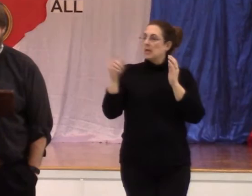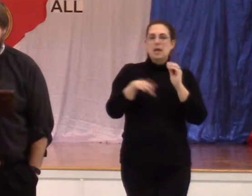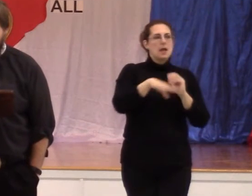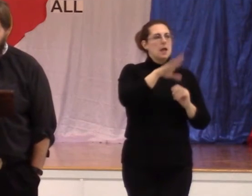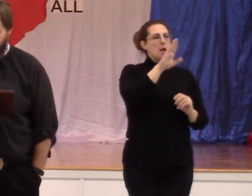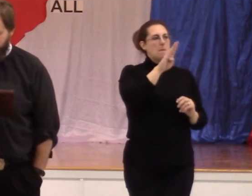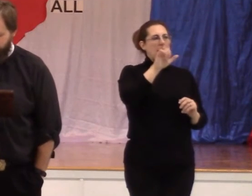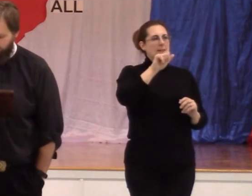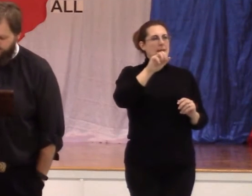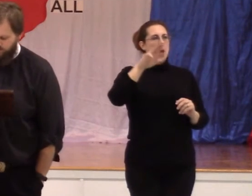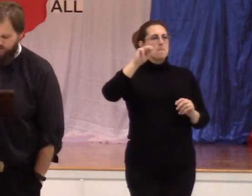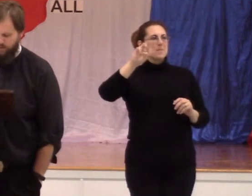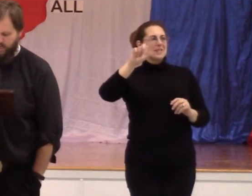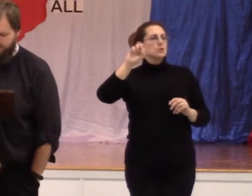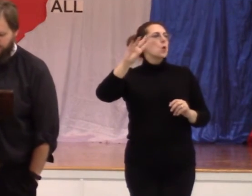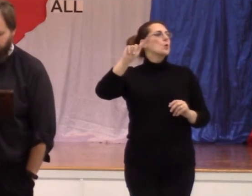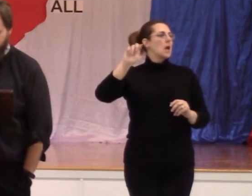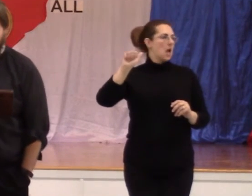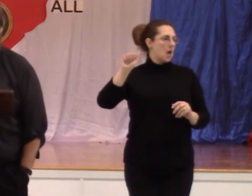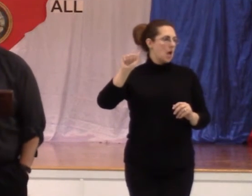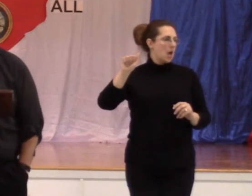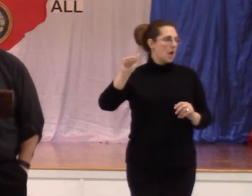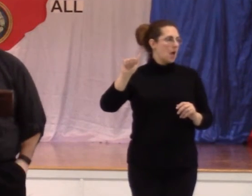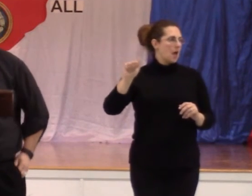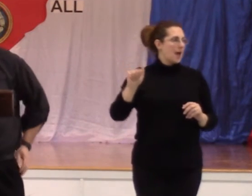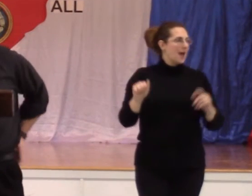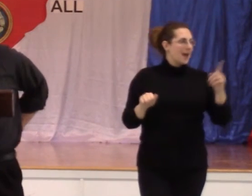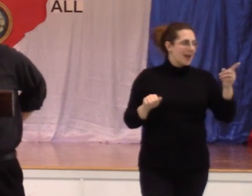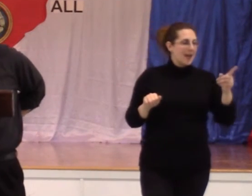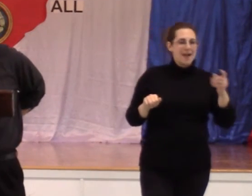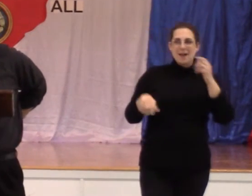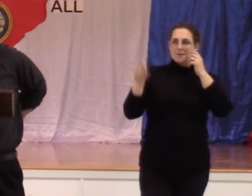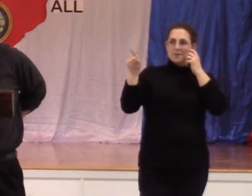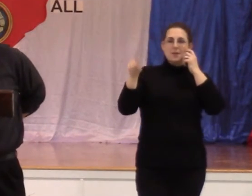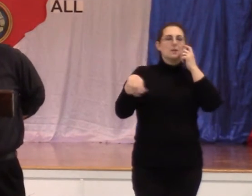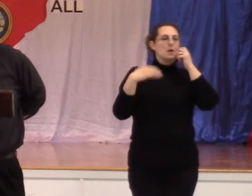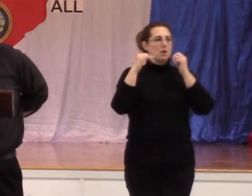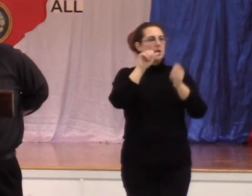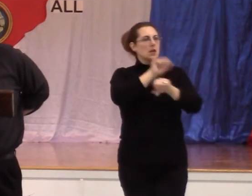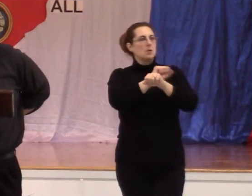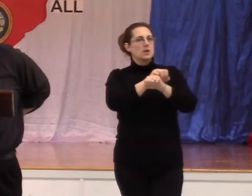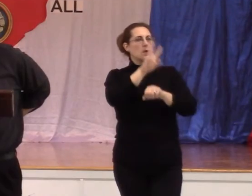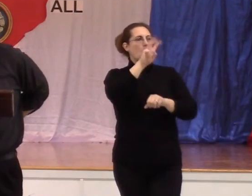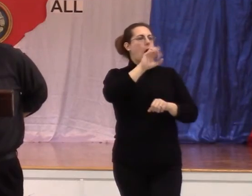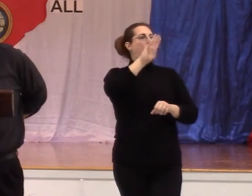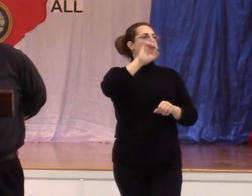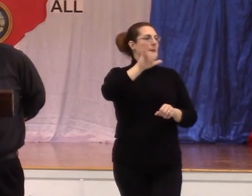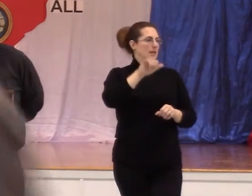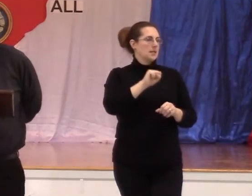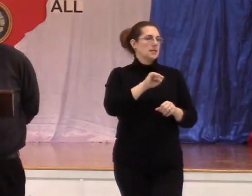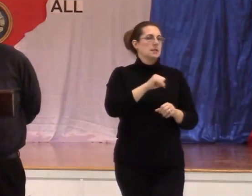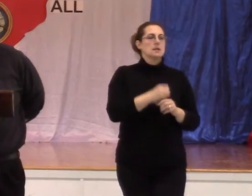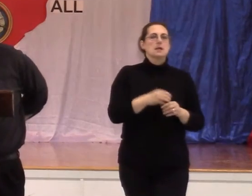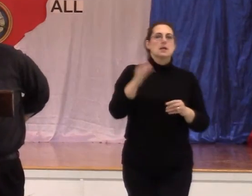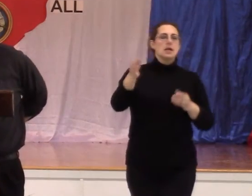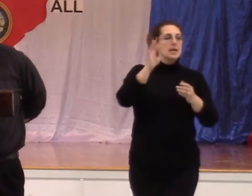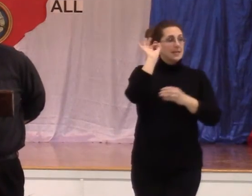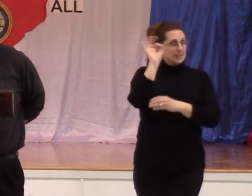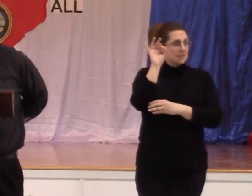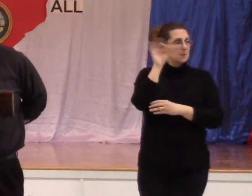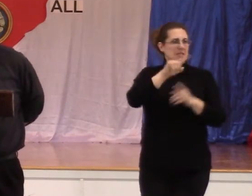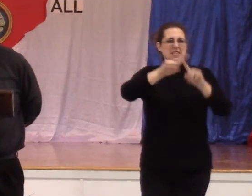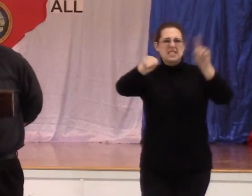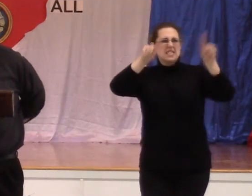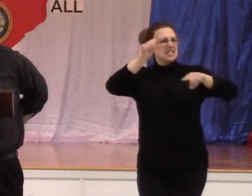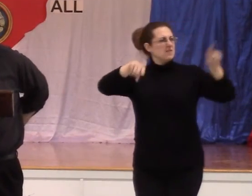Bagley, Minnesota, for 3 years prior to being called to his current parish in Cheyenne. He has spoken at Lutheran Free Conferences and will be speaking at the